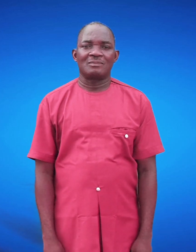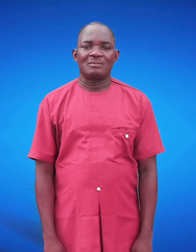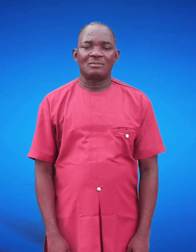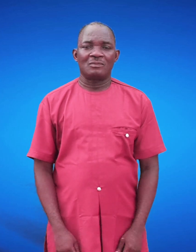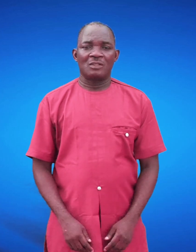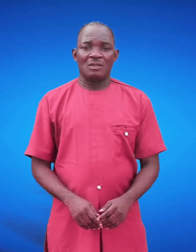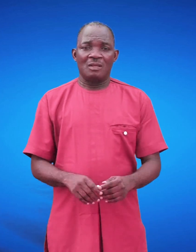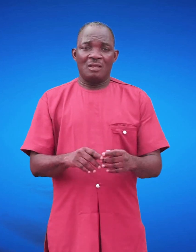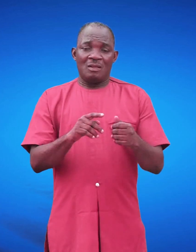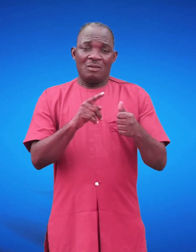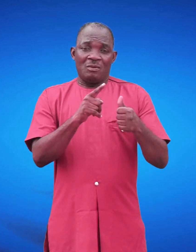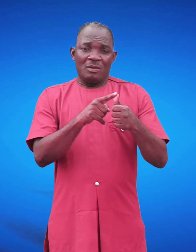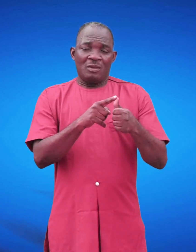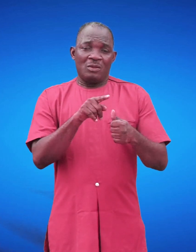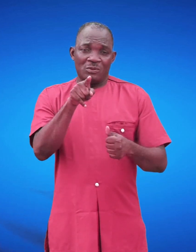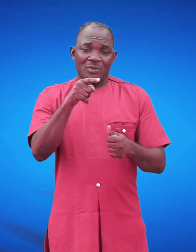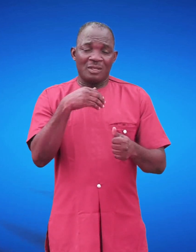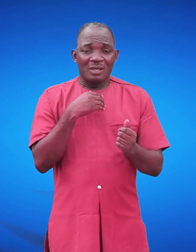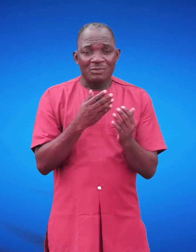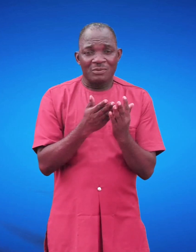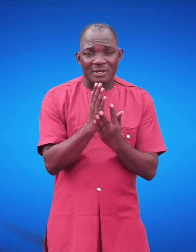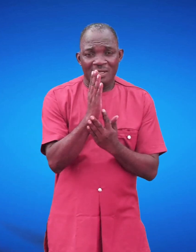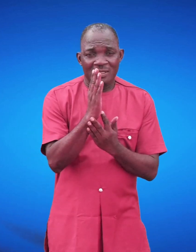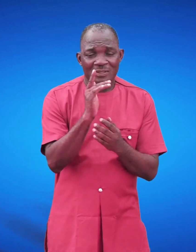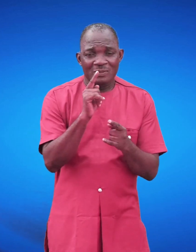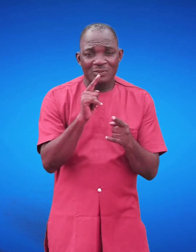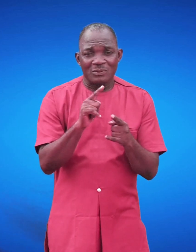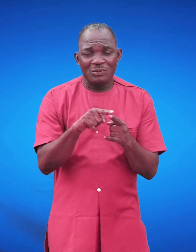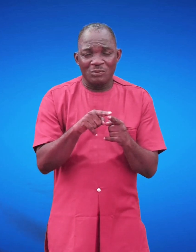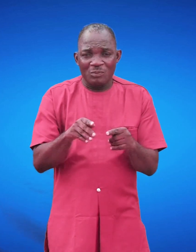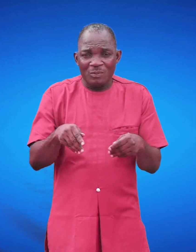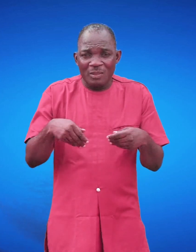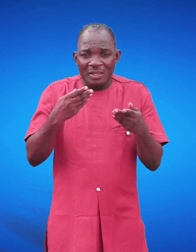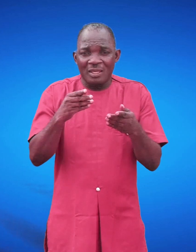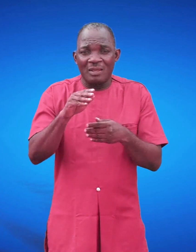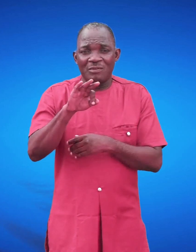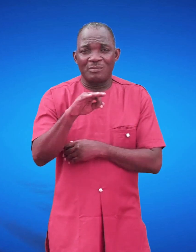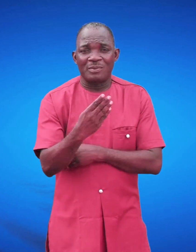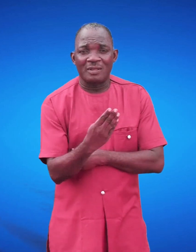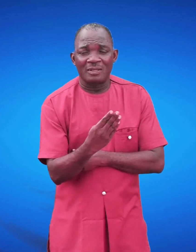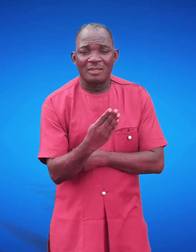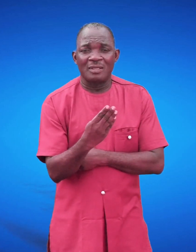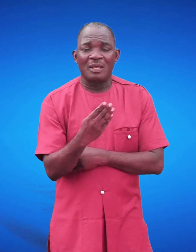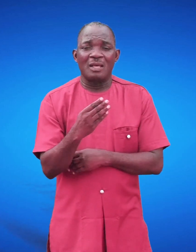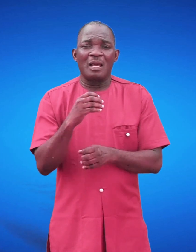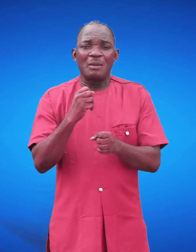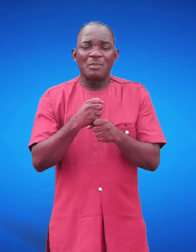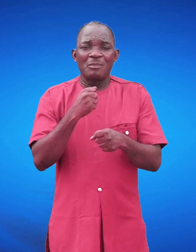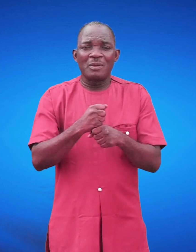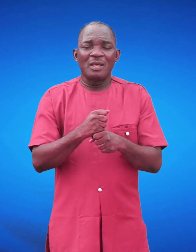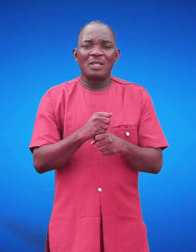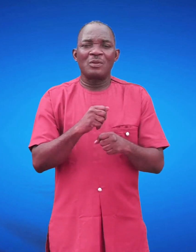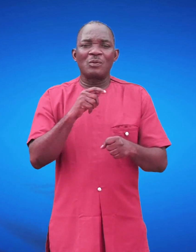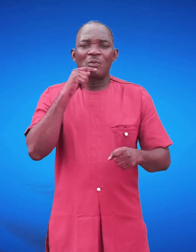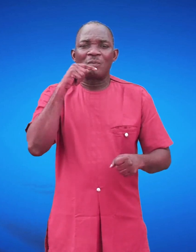1. You have the right to give feedback, make comments,